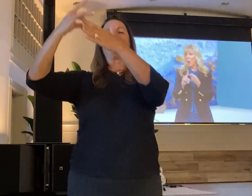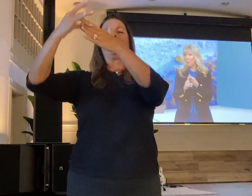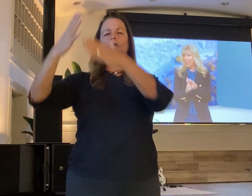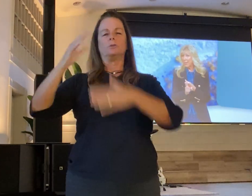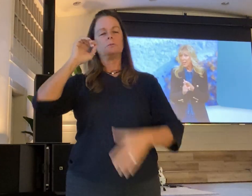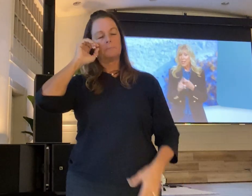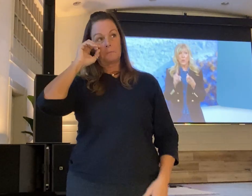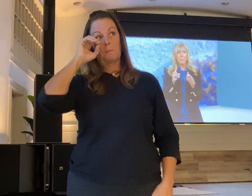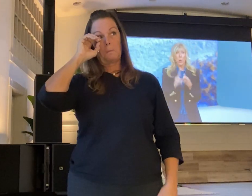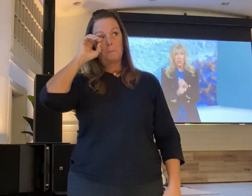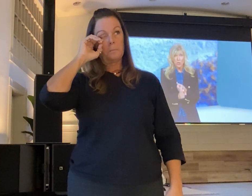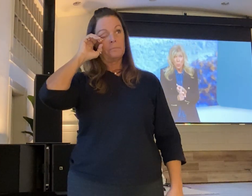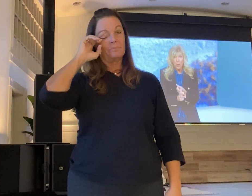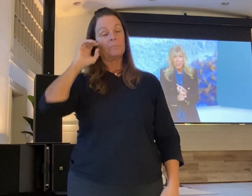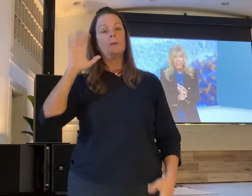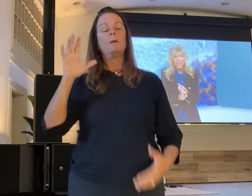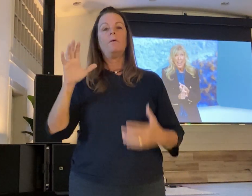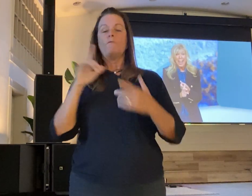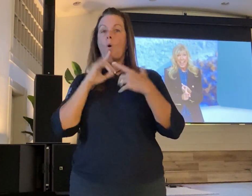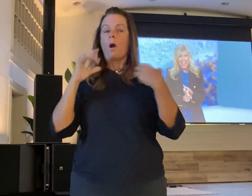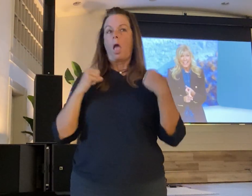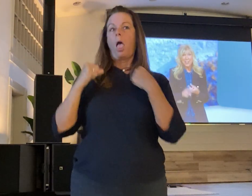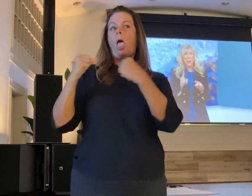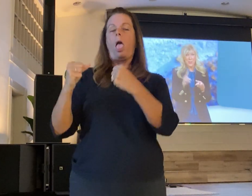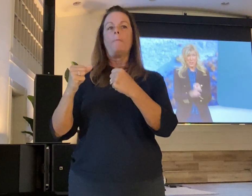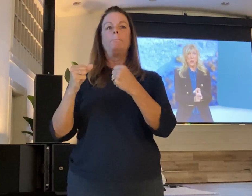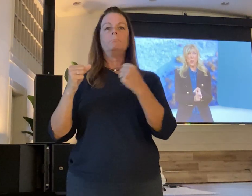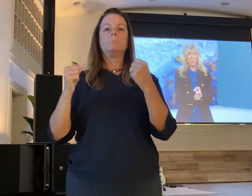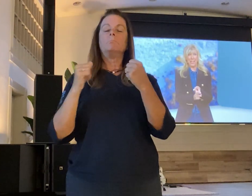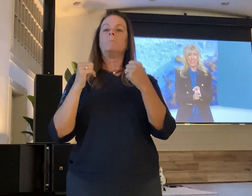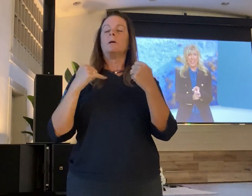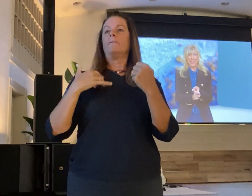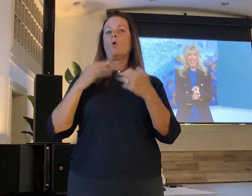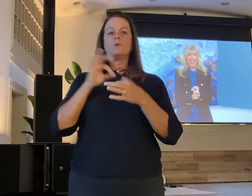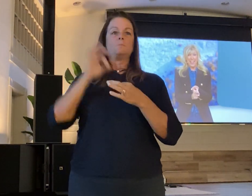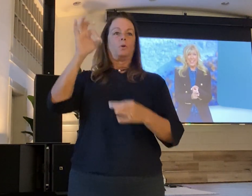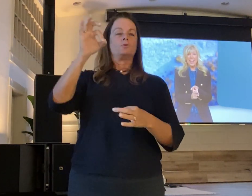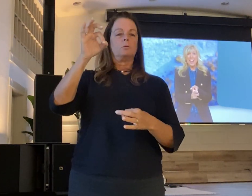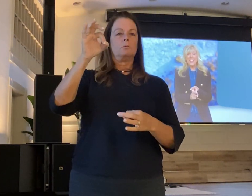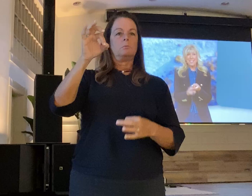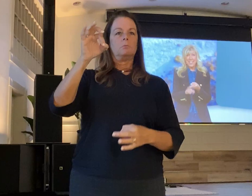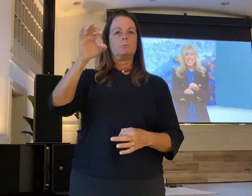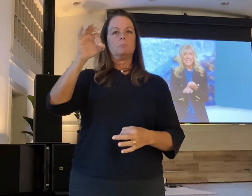to an American's well-being, their emotional well-being, and their physical well-being.